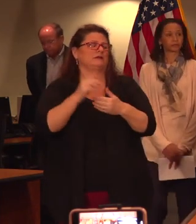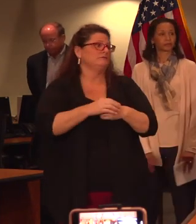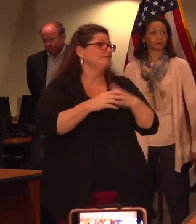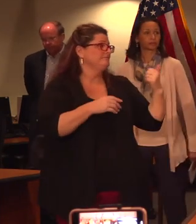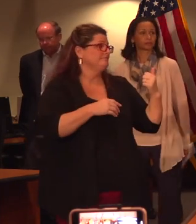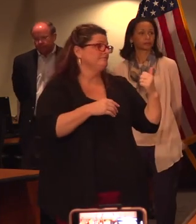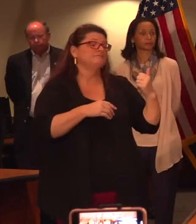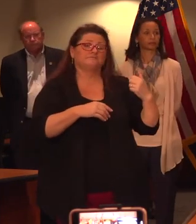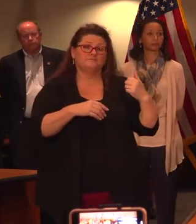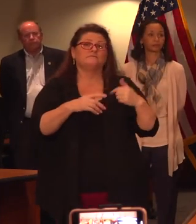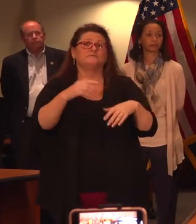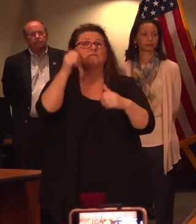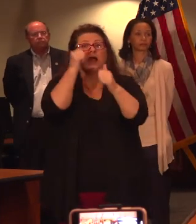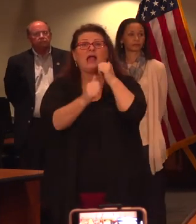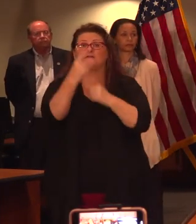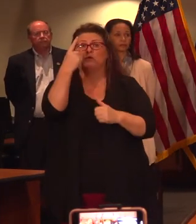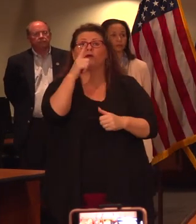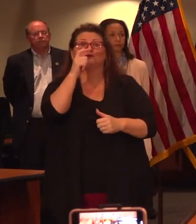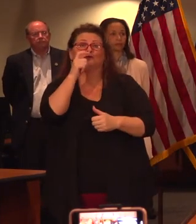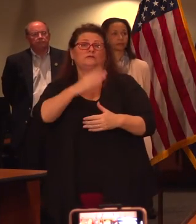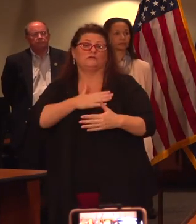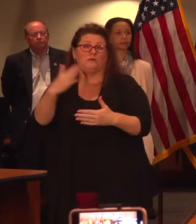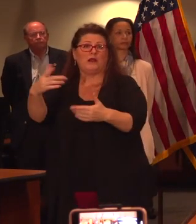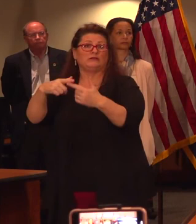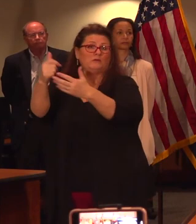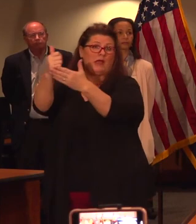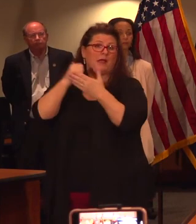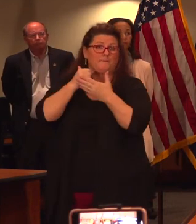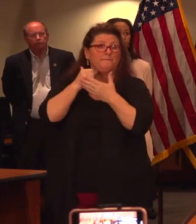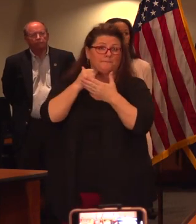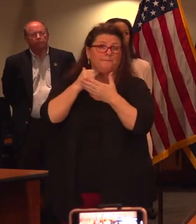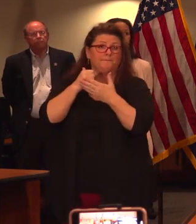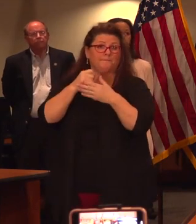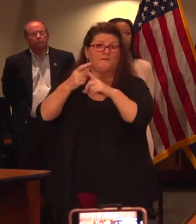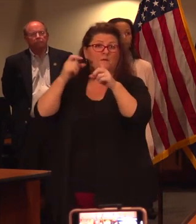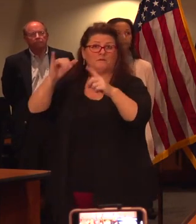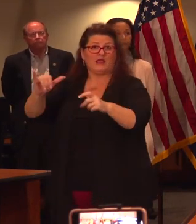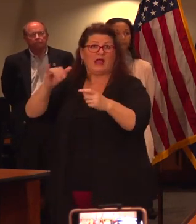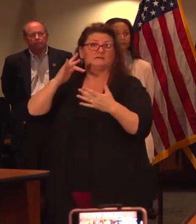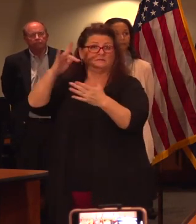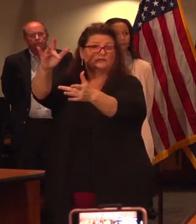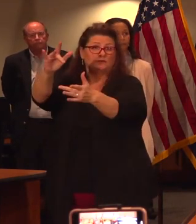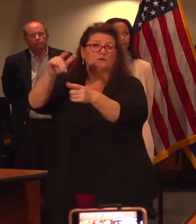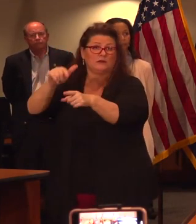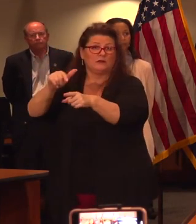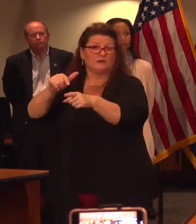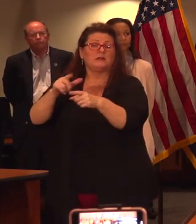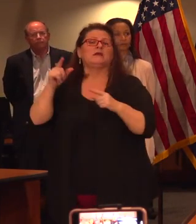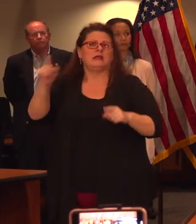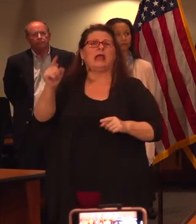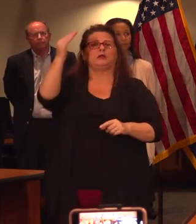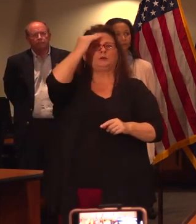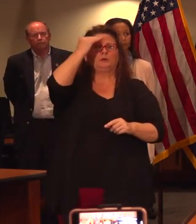Everyone that responded to the disaster was well aware of the methods to keep